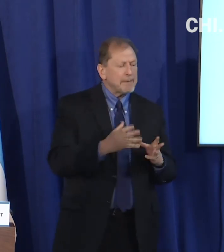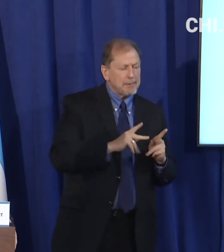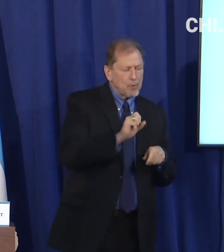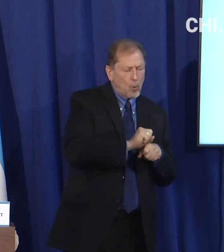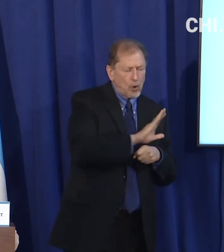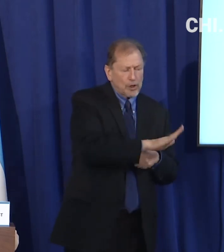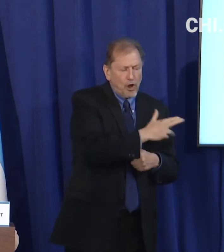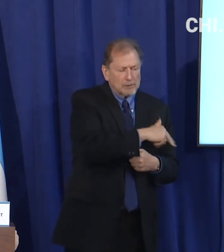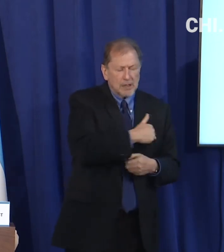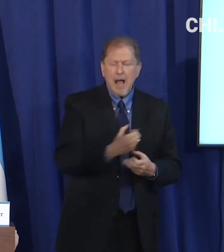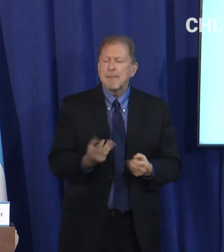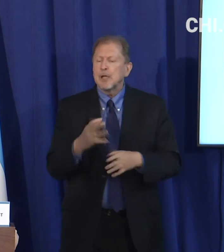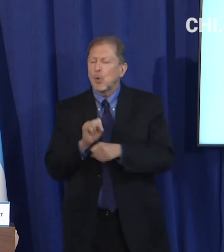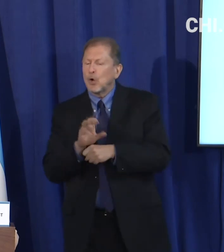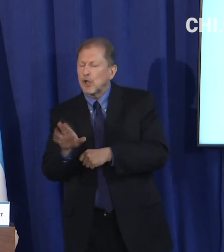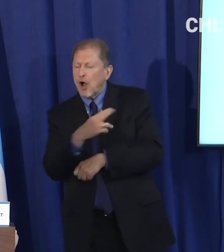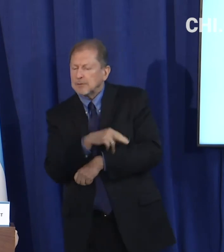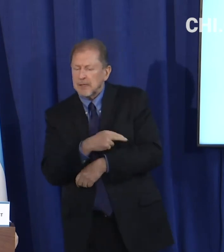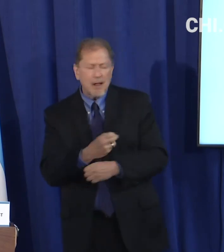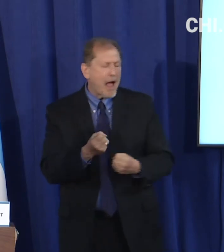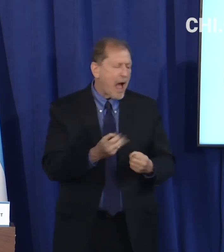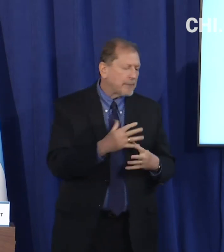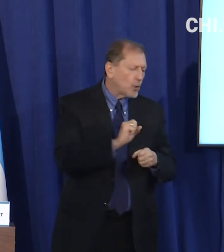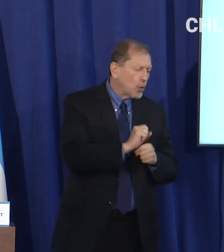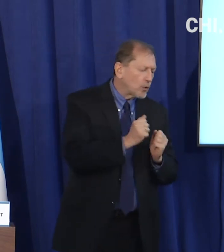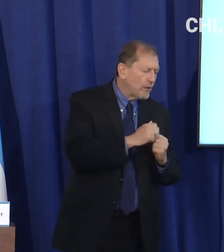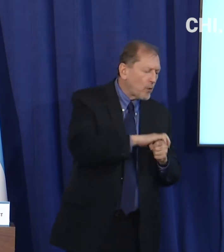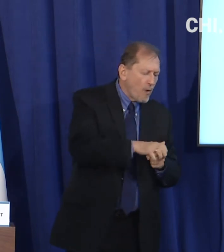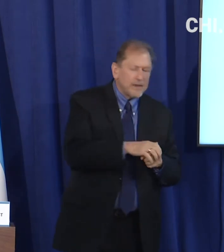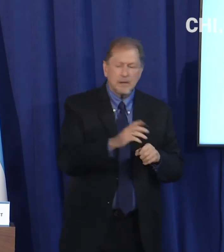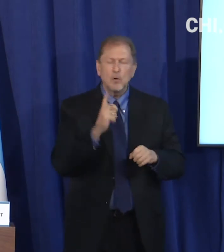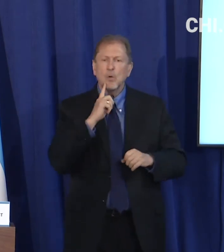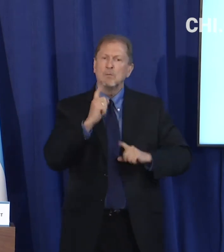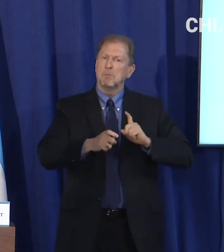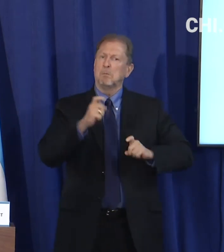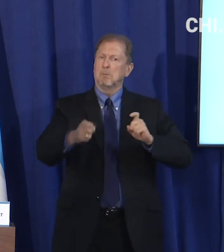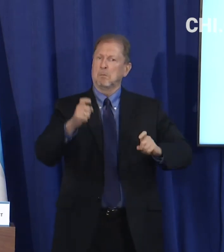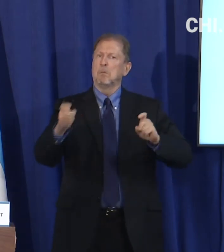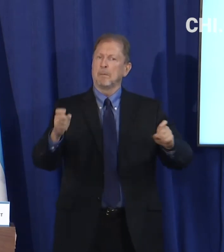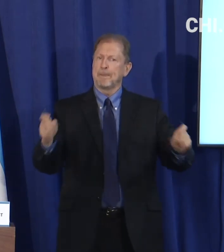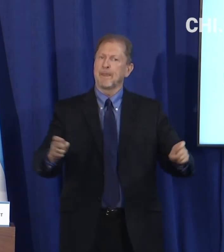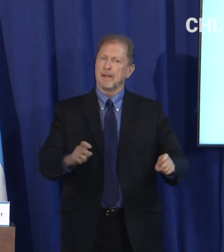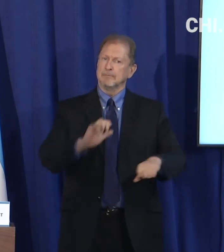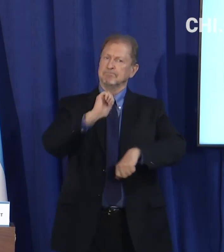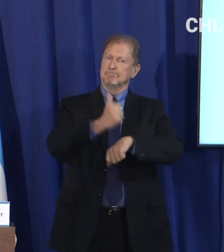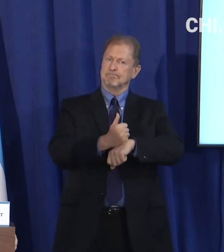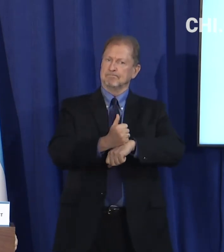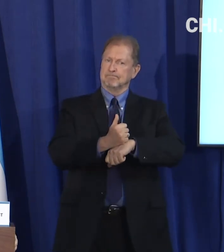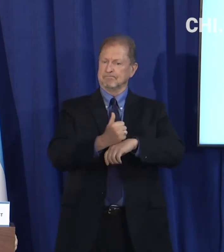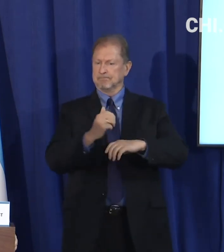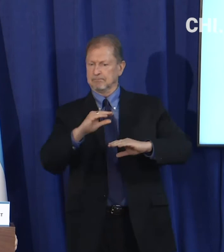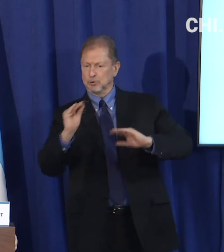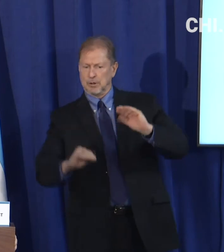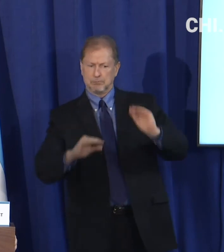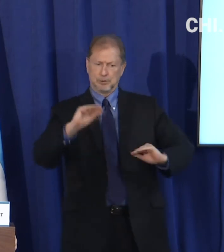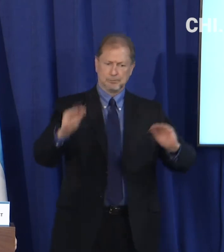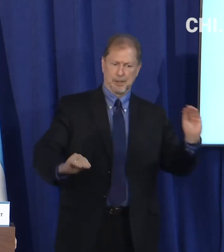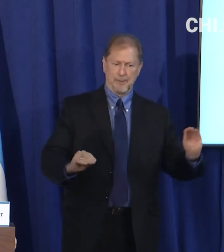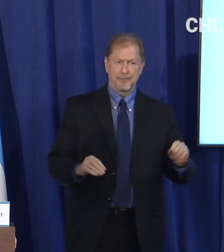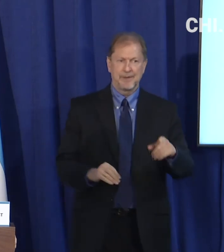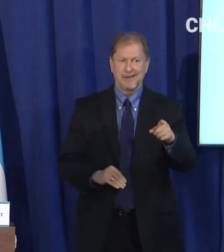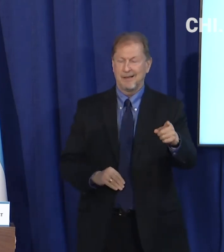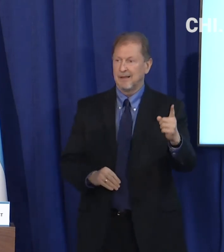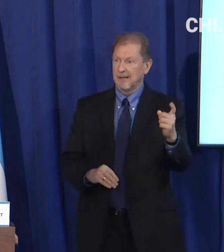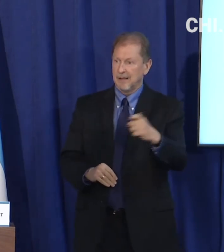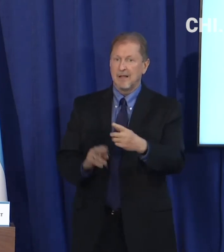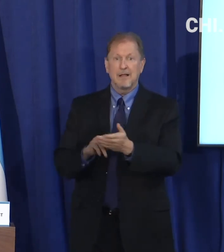higher risk employees directly caring for COVID patients. Is this, and maybe I should know this already, once you get the vaccine, do you have to do this every